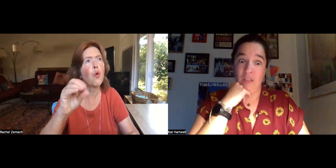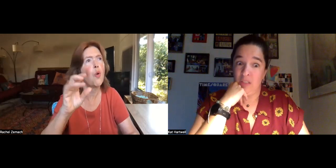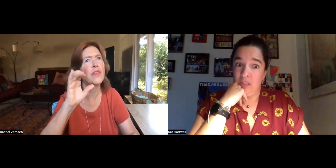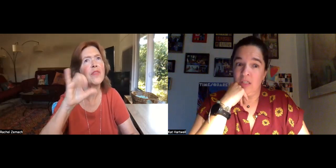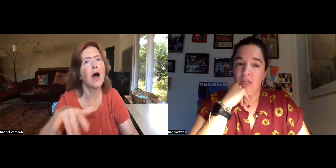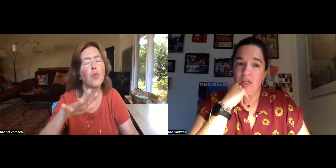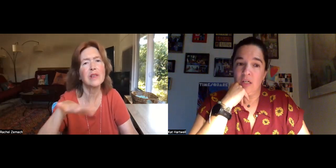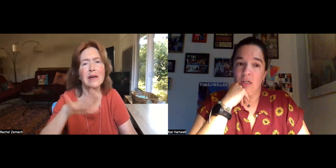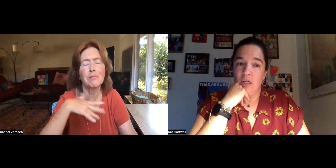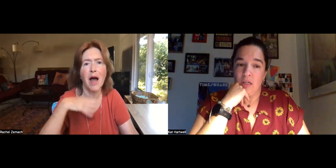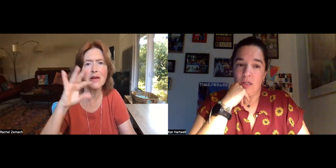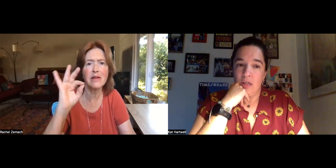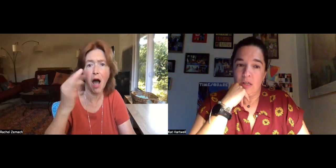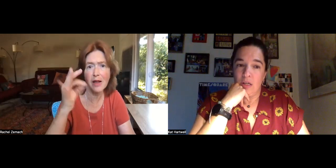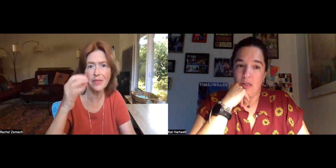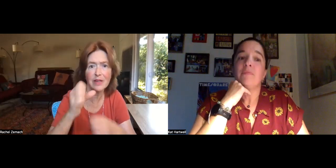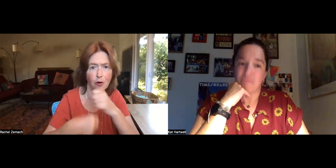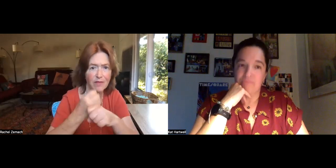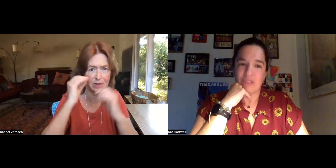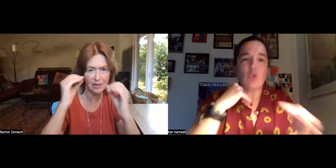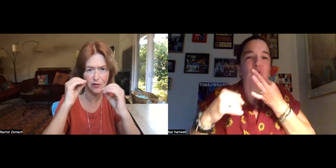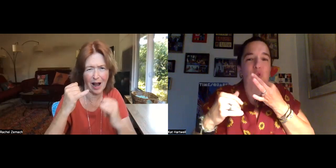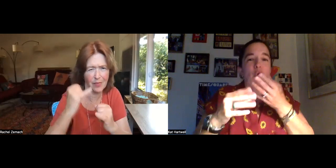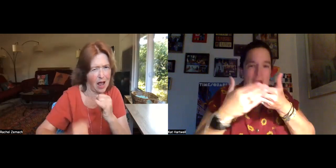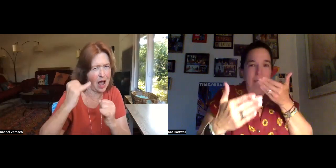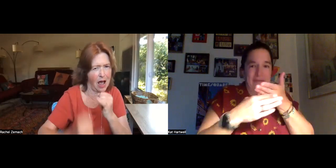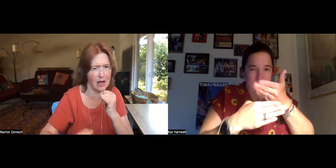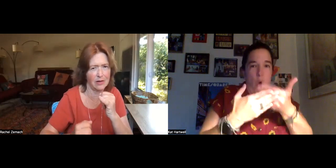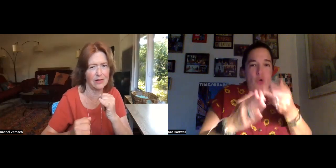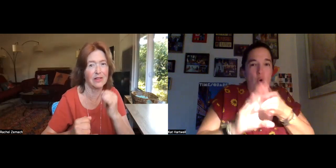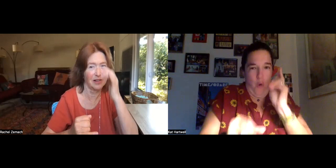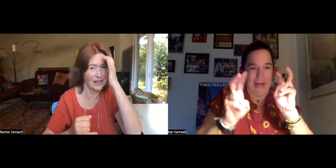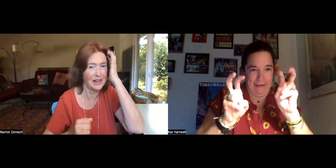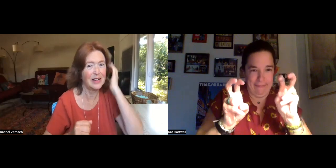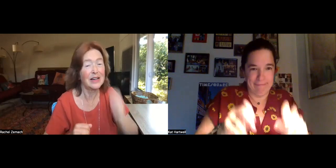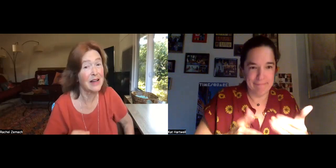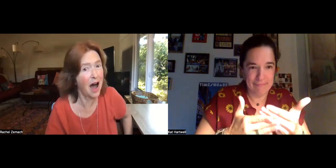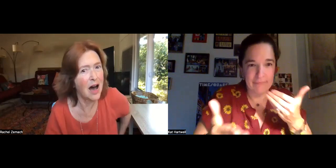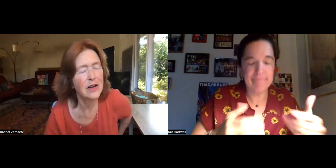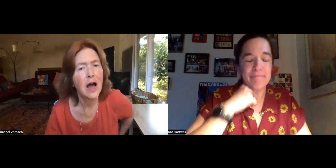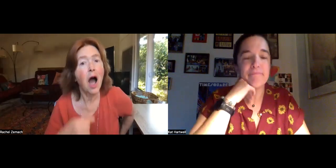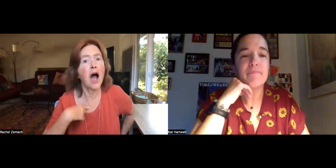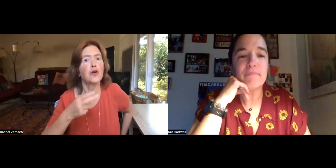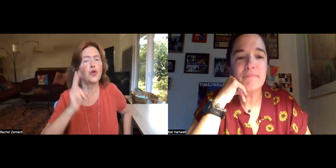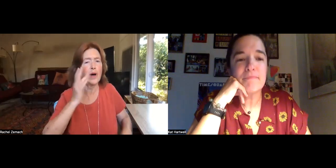so someone wasn't know your The teacher. student at before you quit. Yeah, I quit